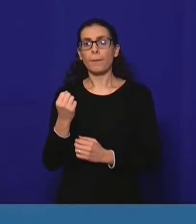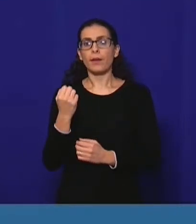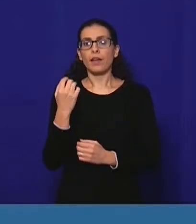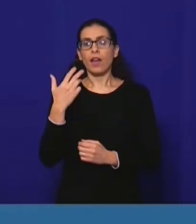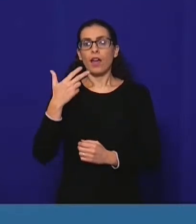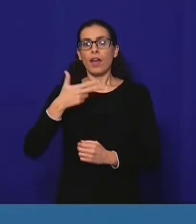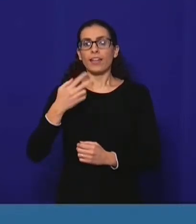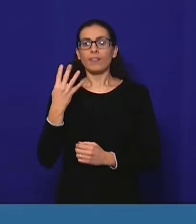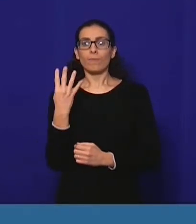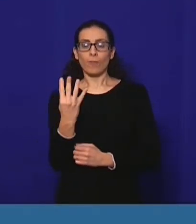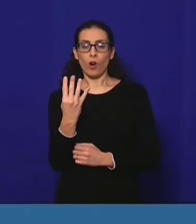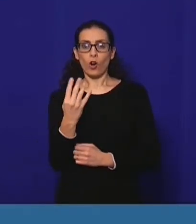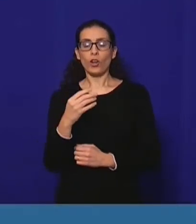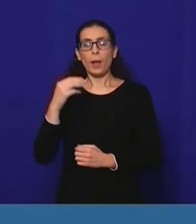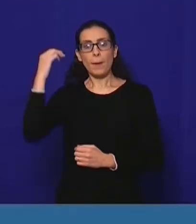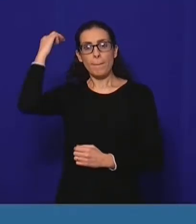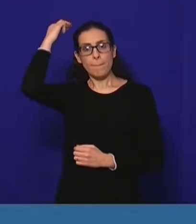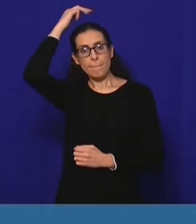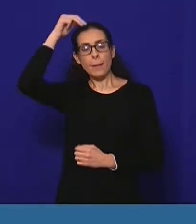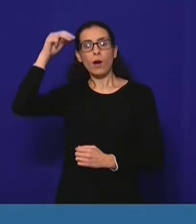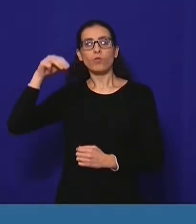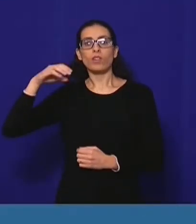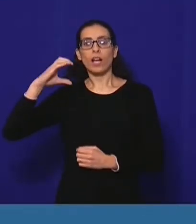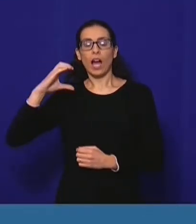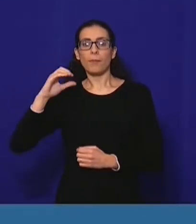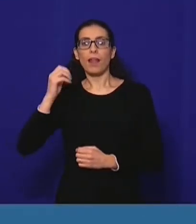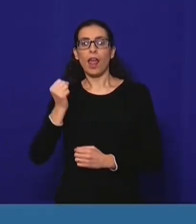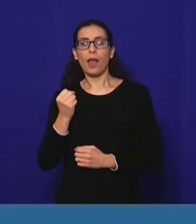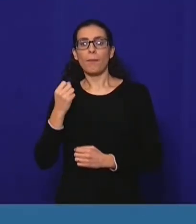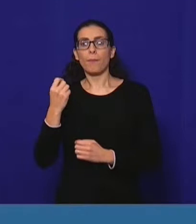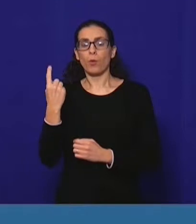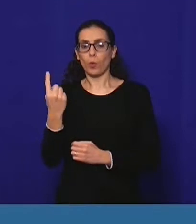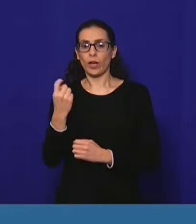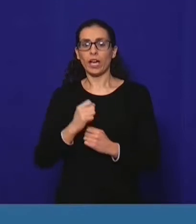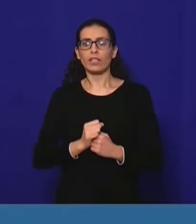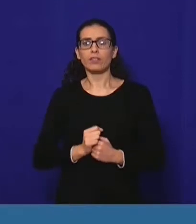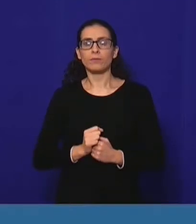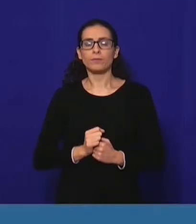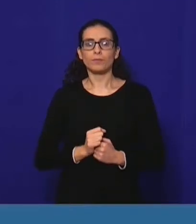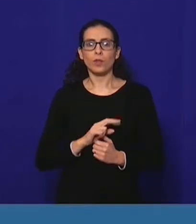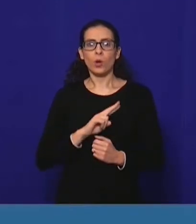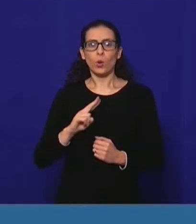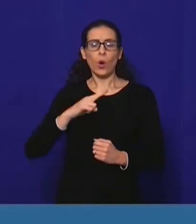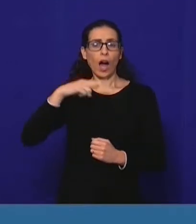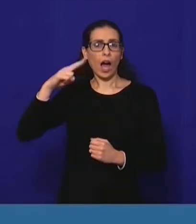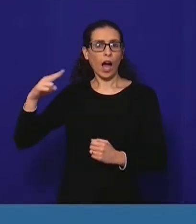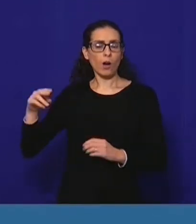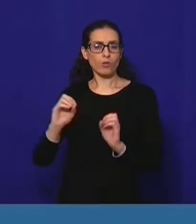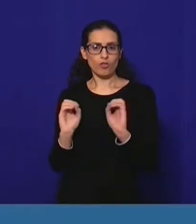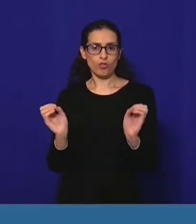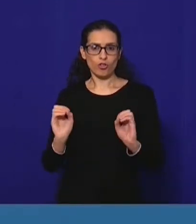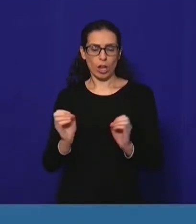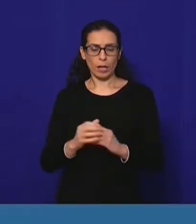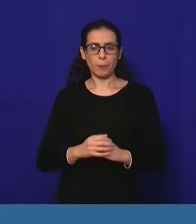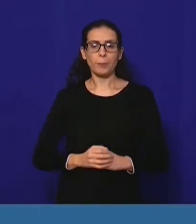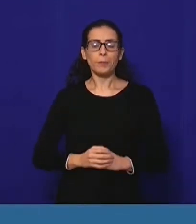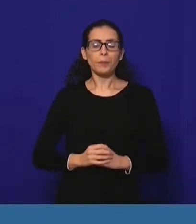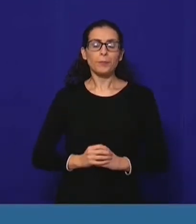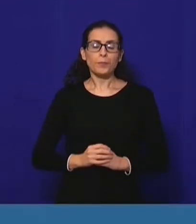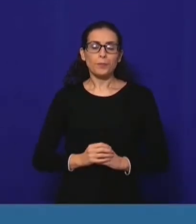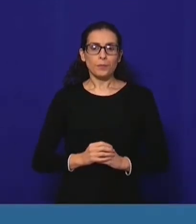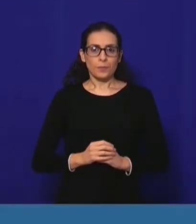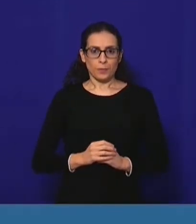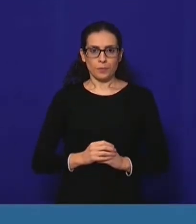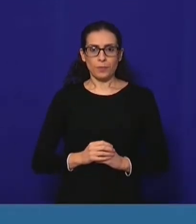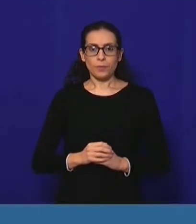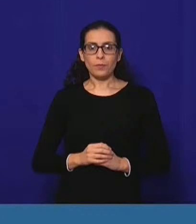Carmel persuna waħda u l-Sptar Ġenerali ta' Għawdex ma hemm l-ebda każijiet li huma attivi.